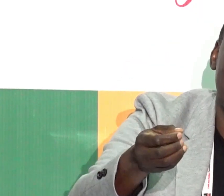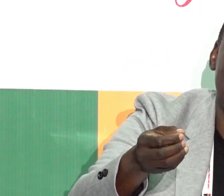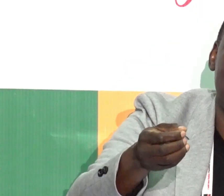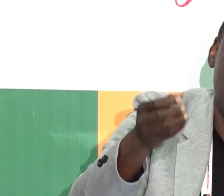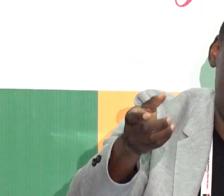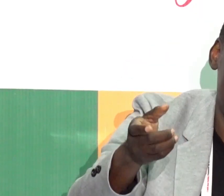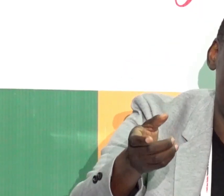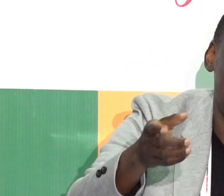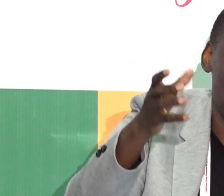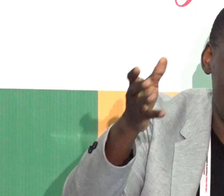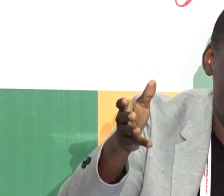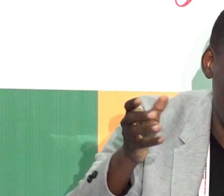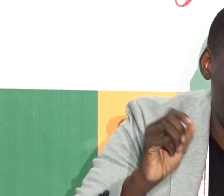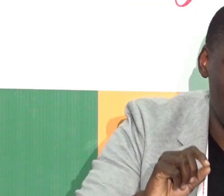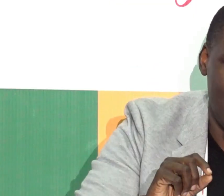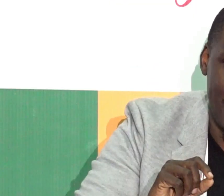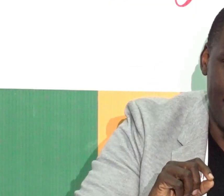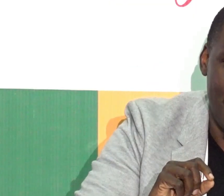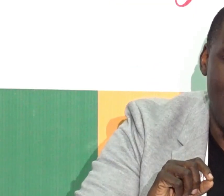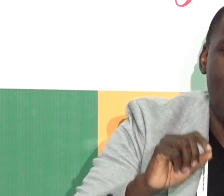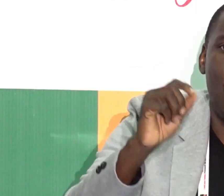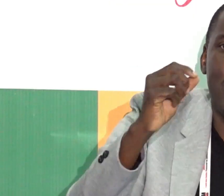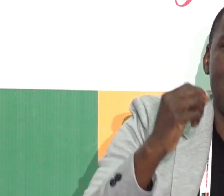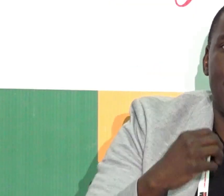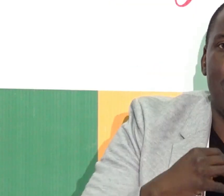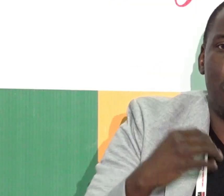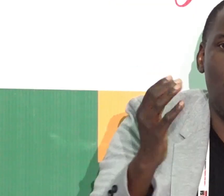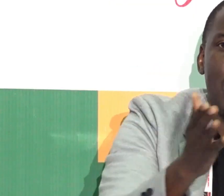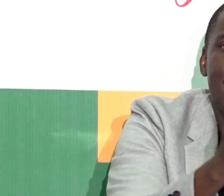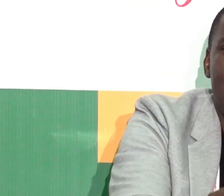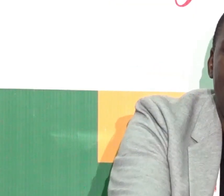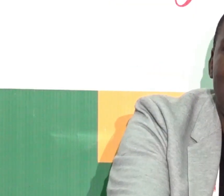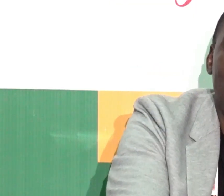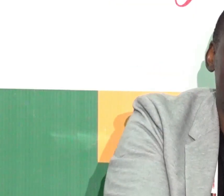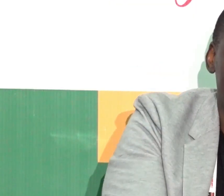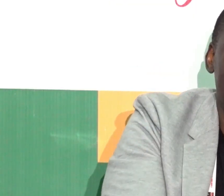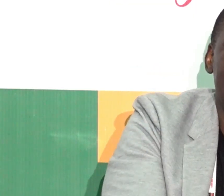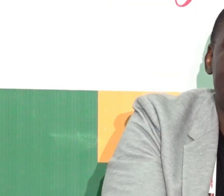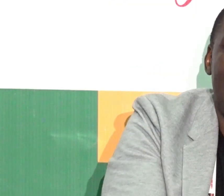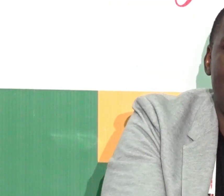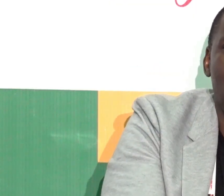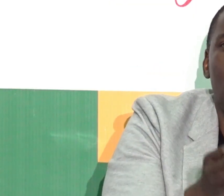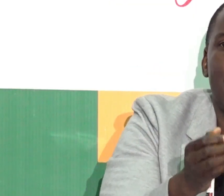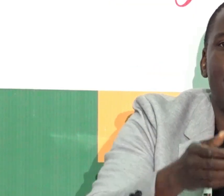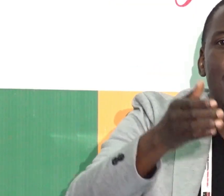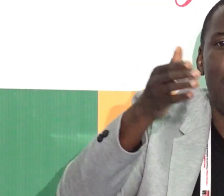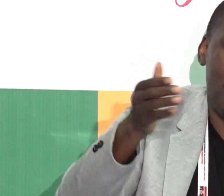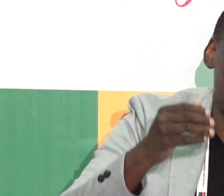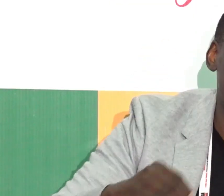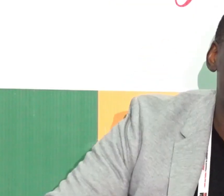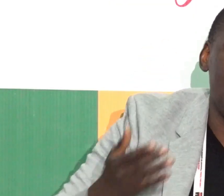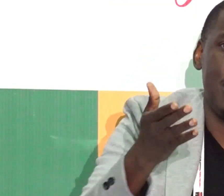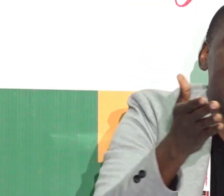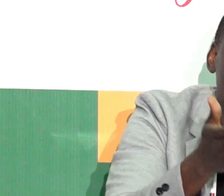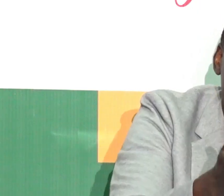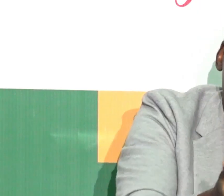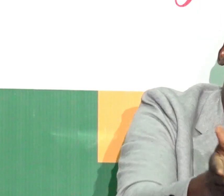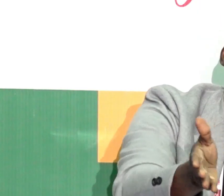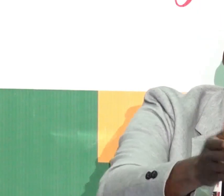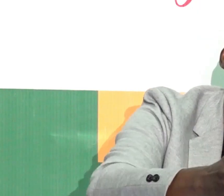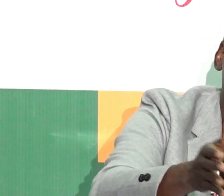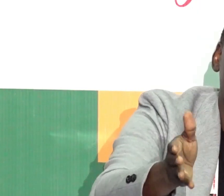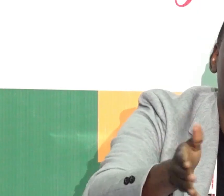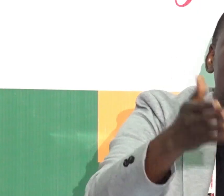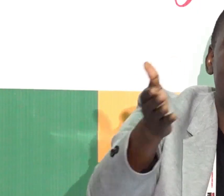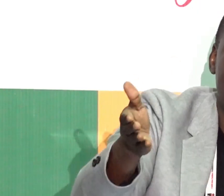the treatment postpartum, around 6 weeks postpartum, which if you look at the HIV prevention side, we look at, before we consider